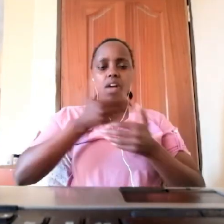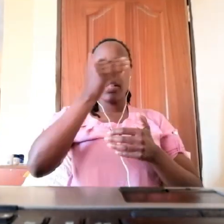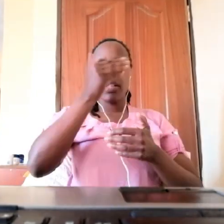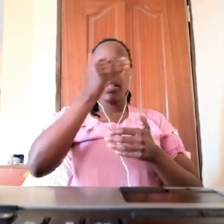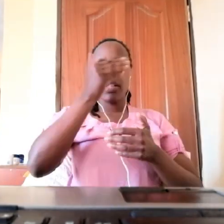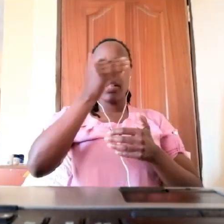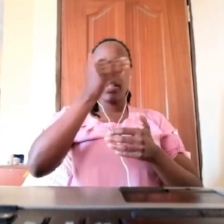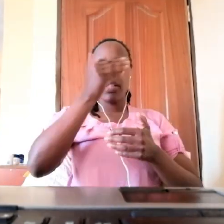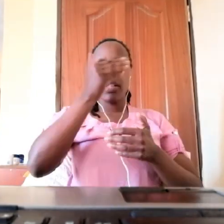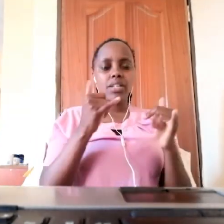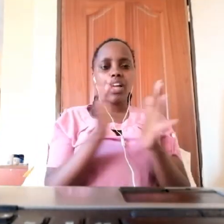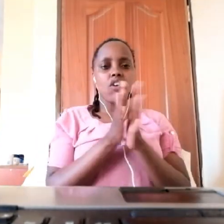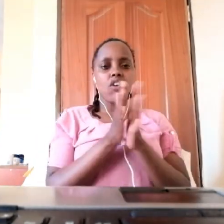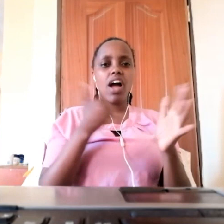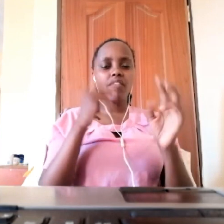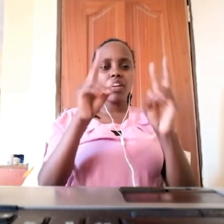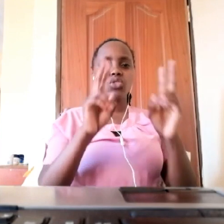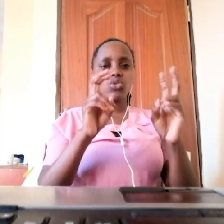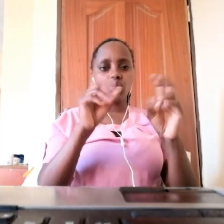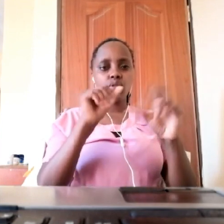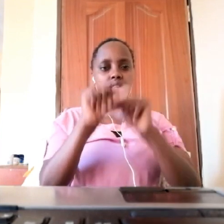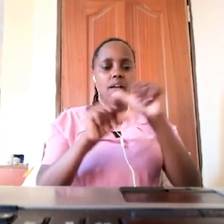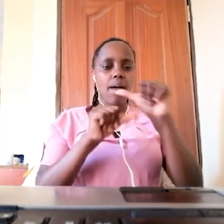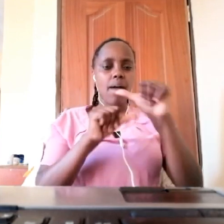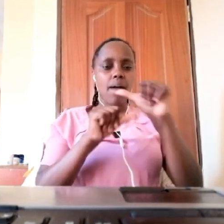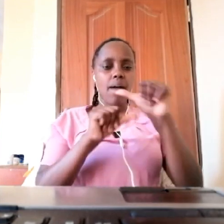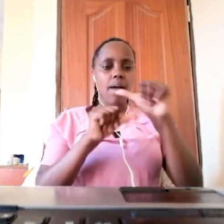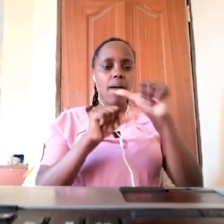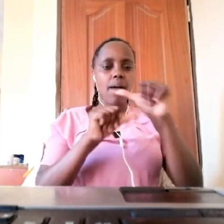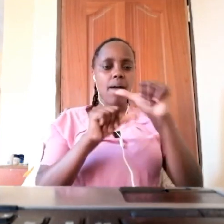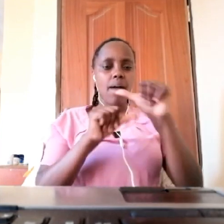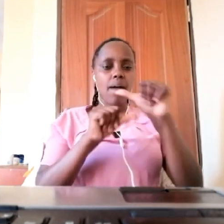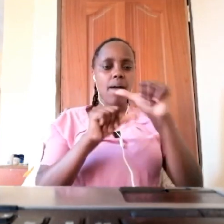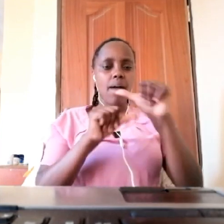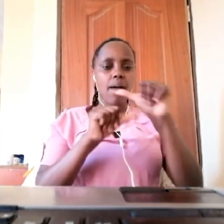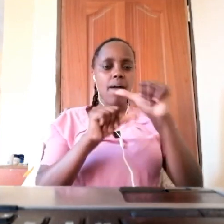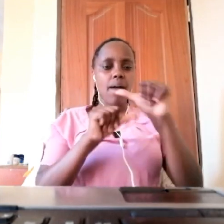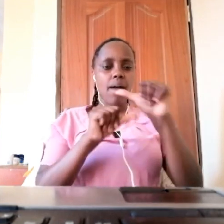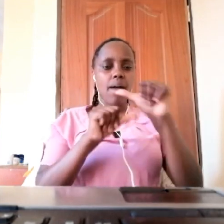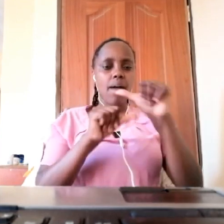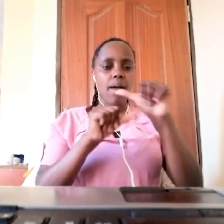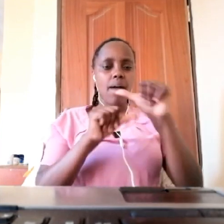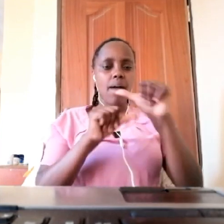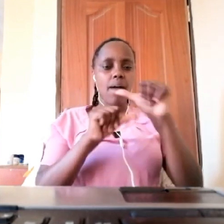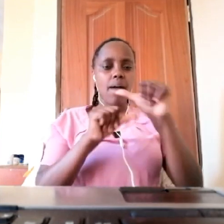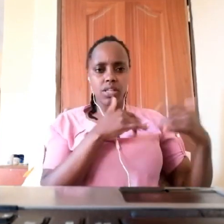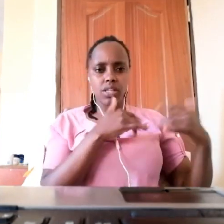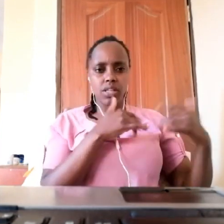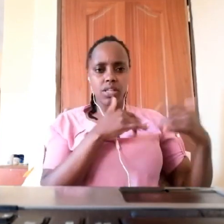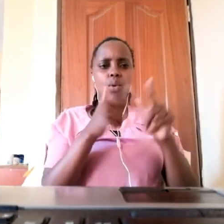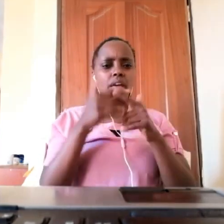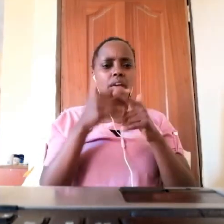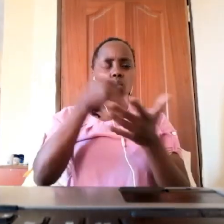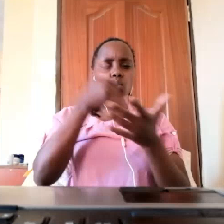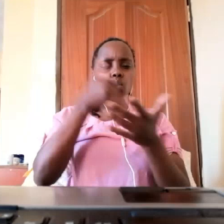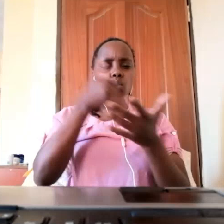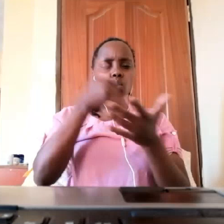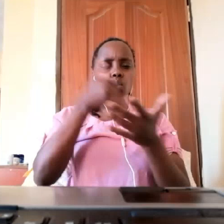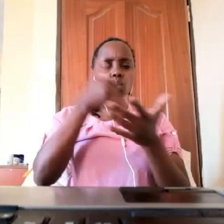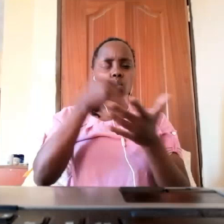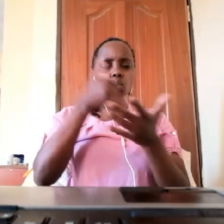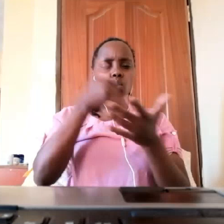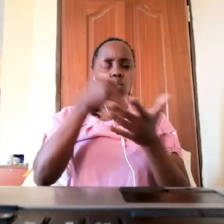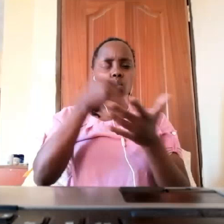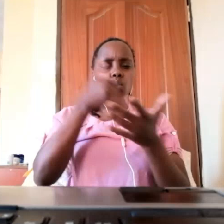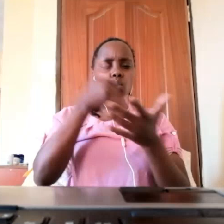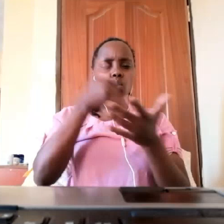answered. Overall, there have been issues raised about child participation with special concern for how do we include most vulnerable